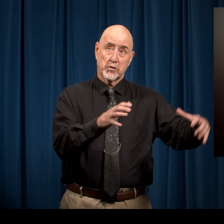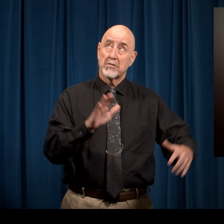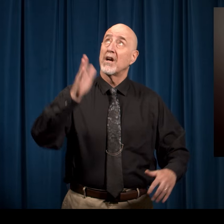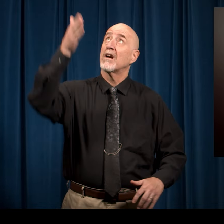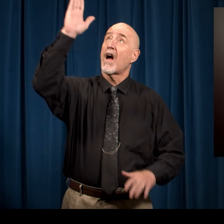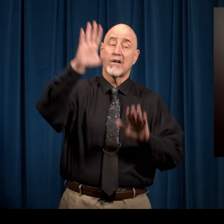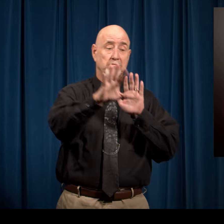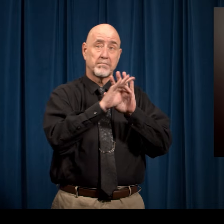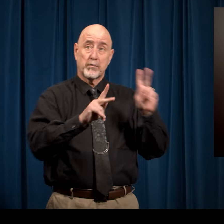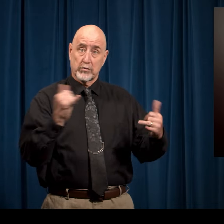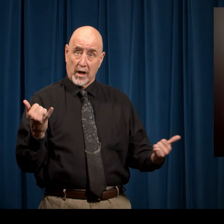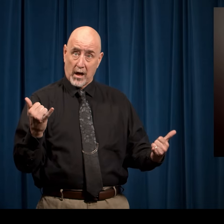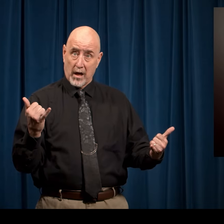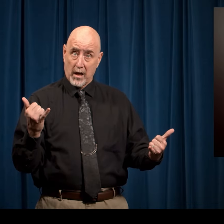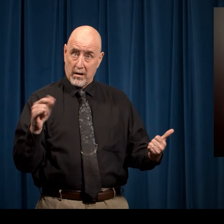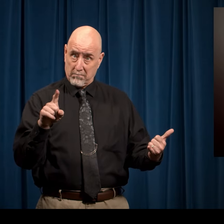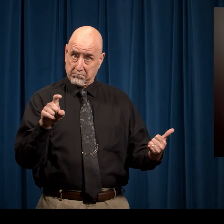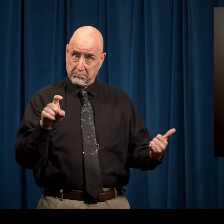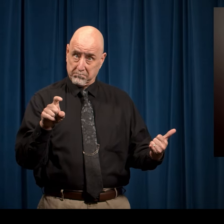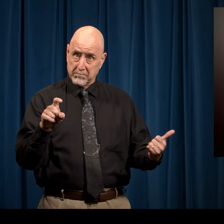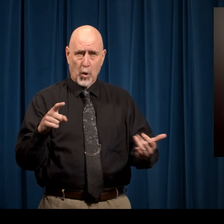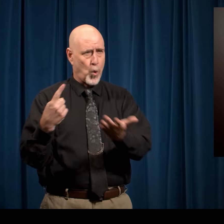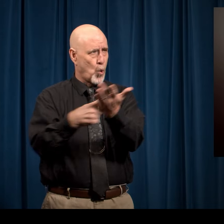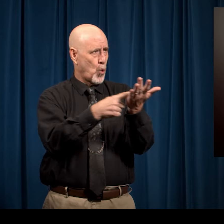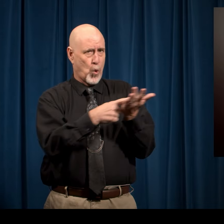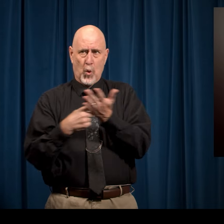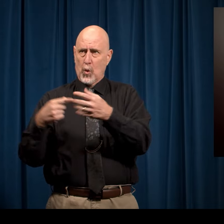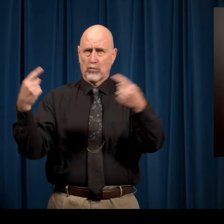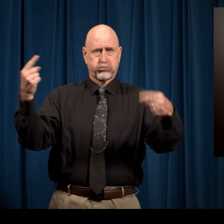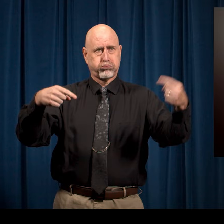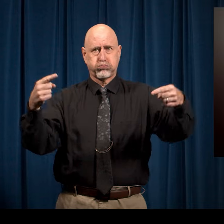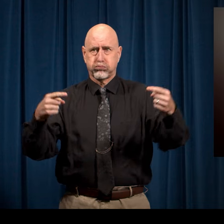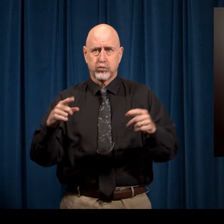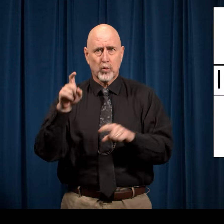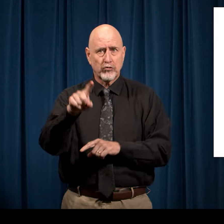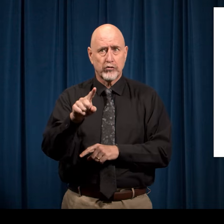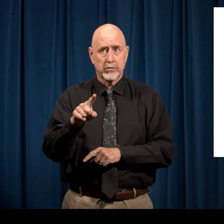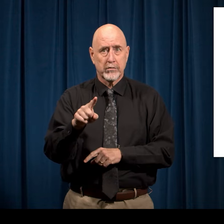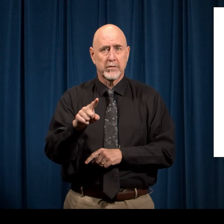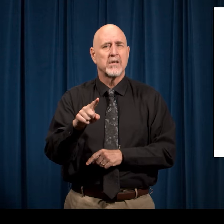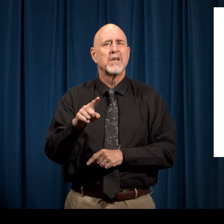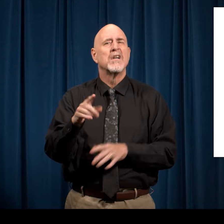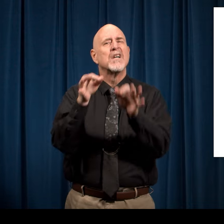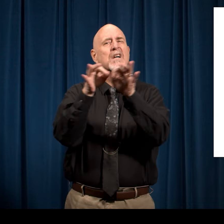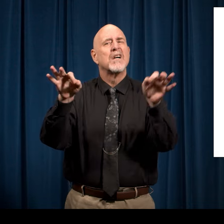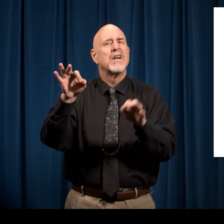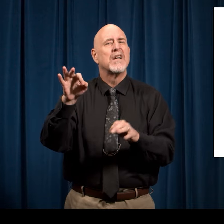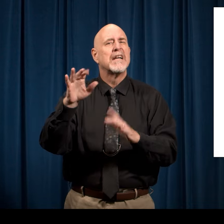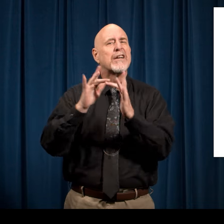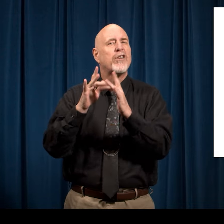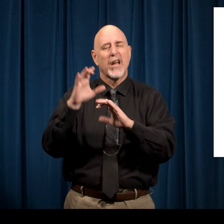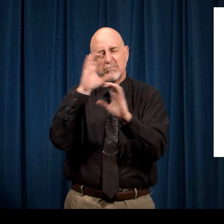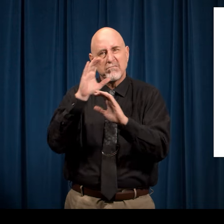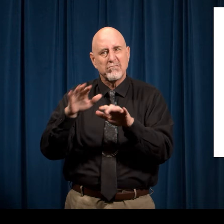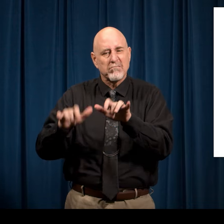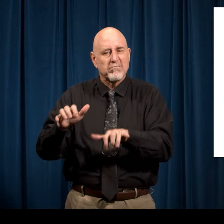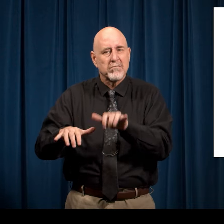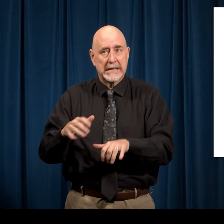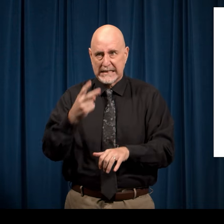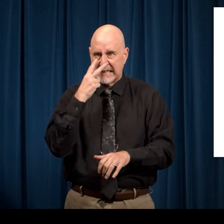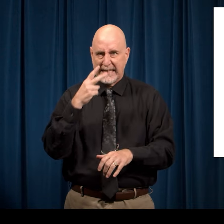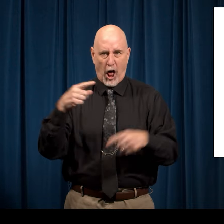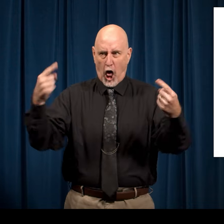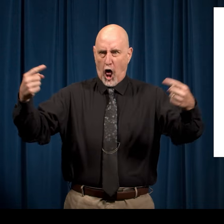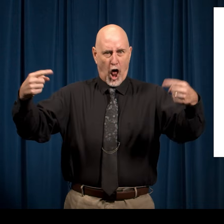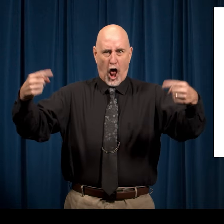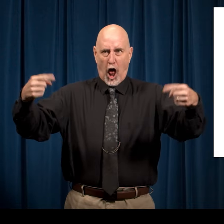Are the Jews God's chosen people today? It's a hotly debated question. You only need to do a cursory search of the internet to find